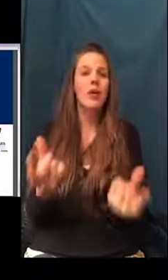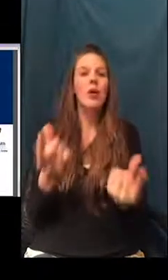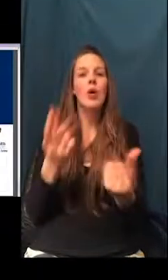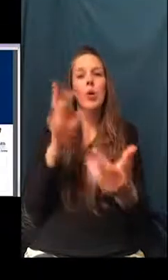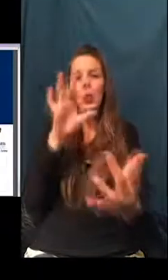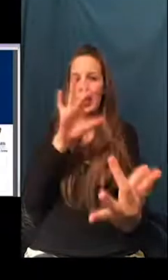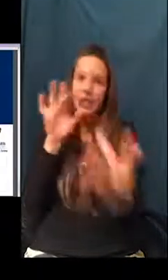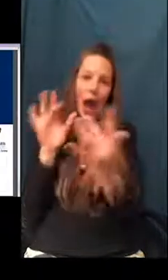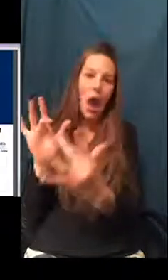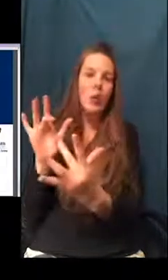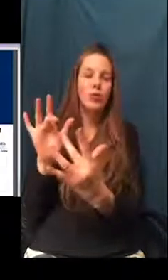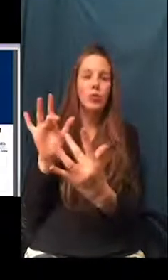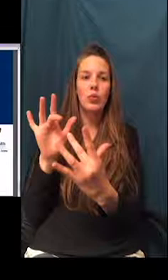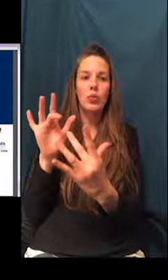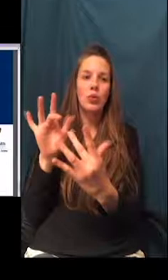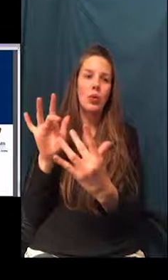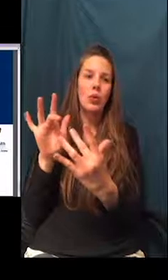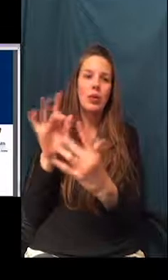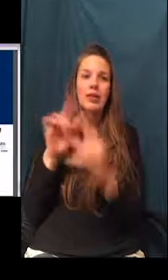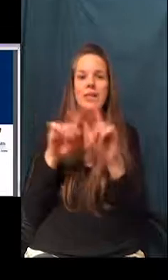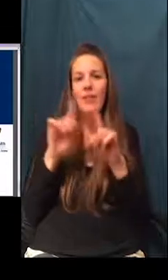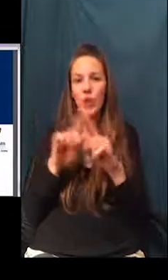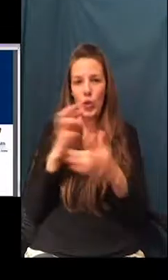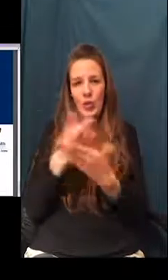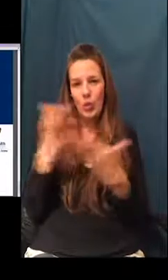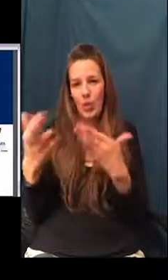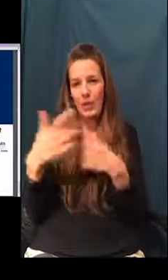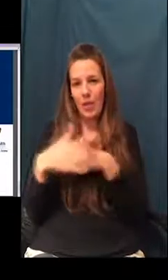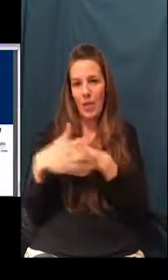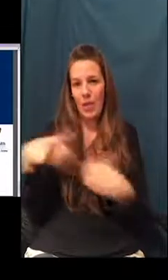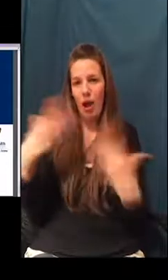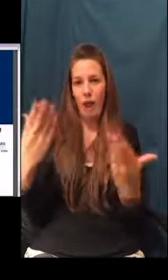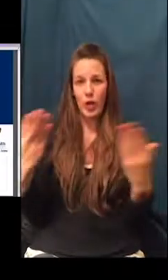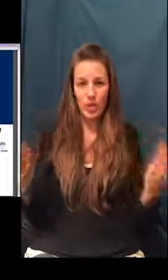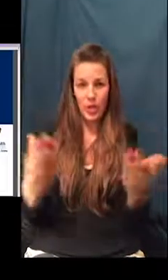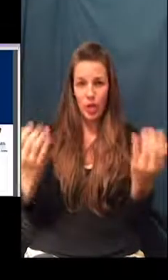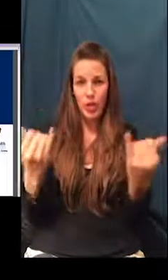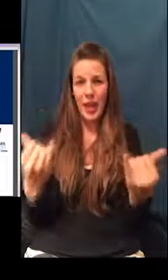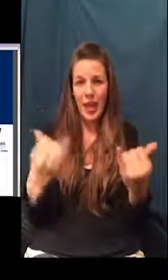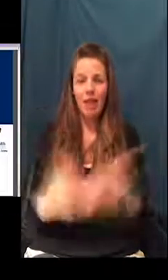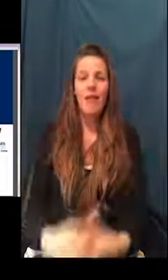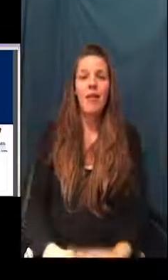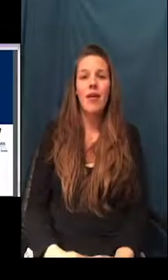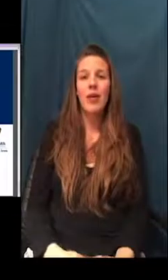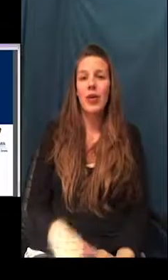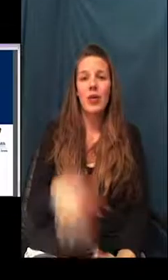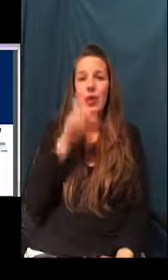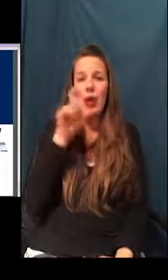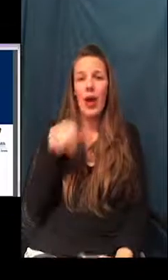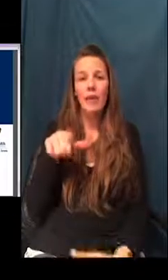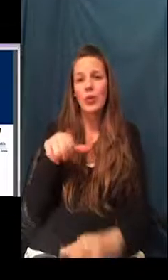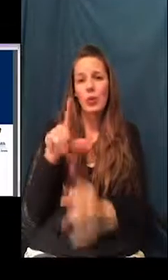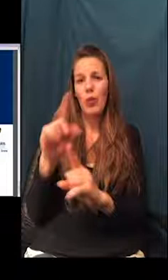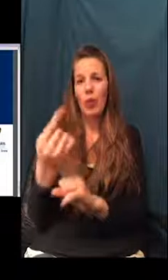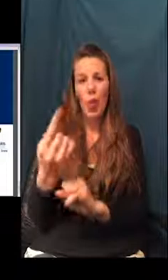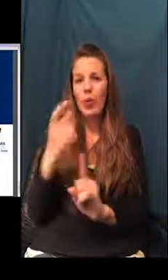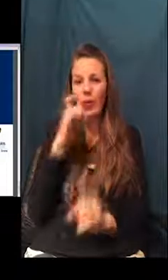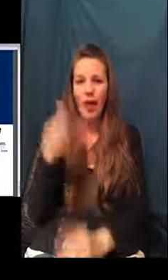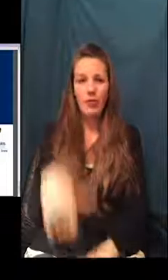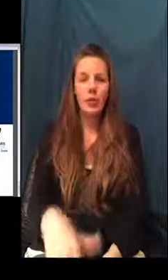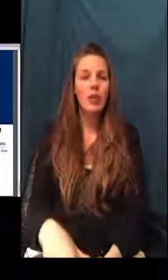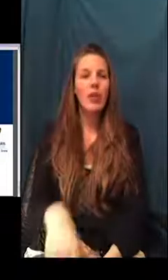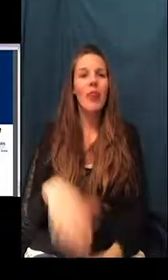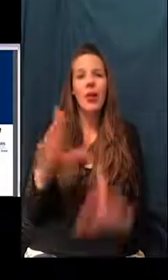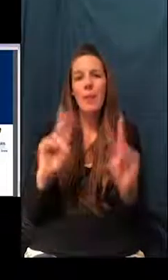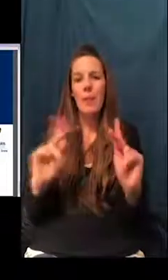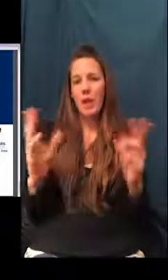reach out to, you know, the different resources that have been offered today. You don't have to do it by yourself.